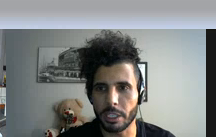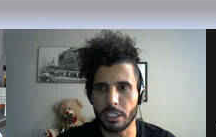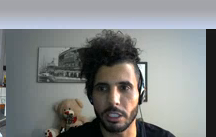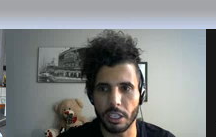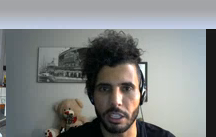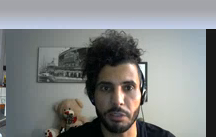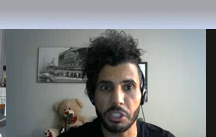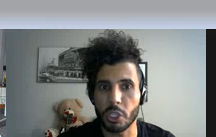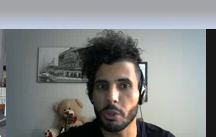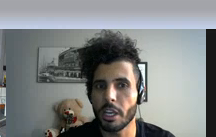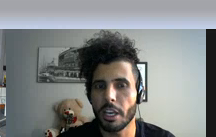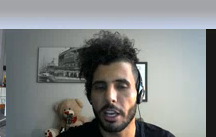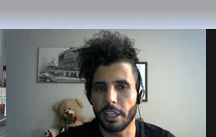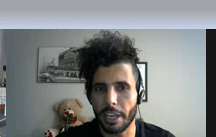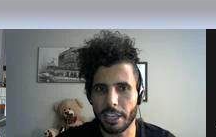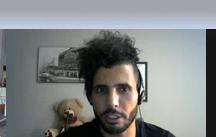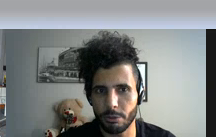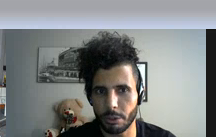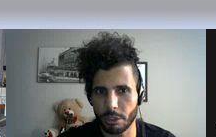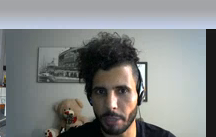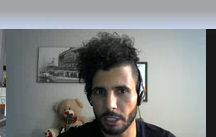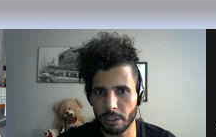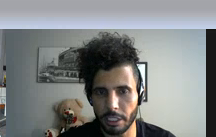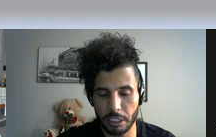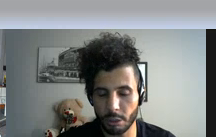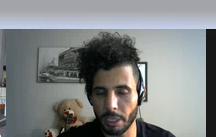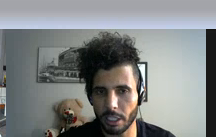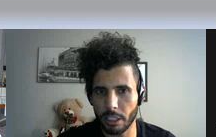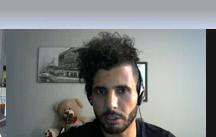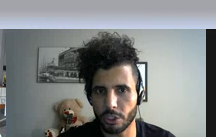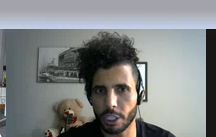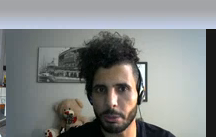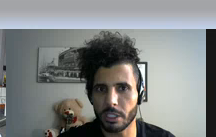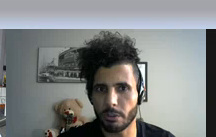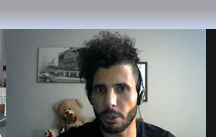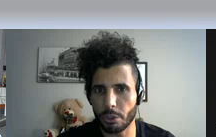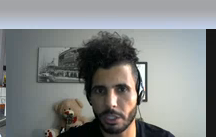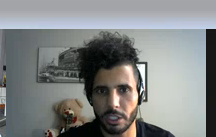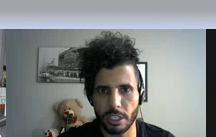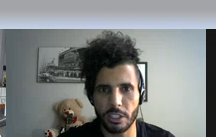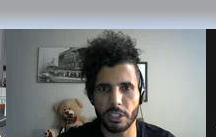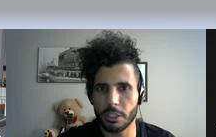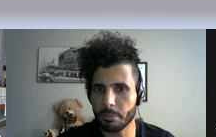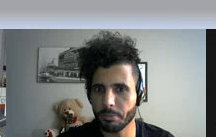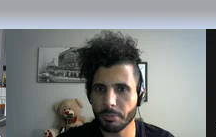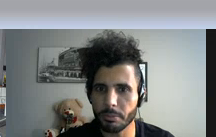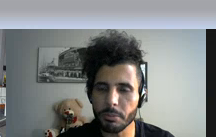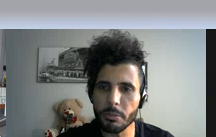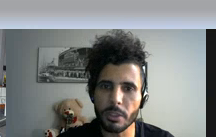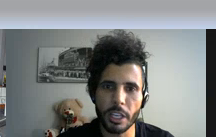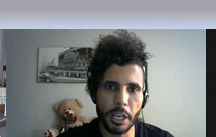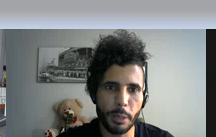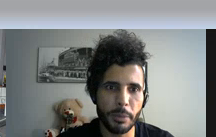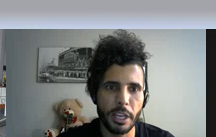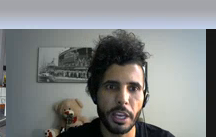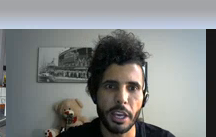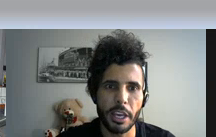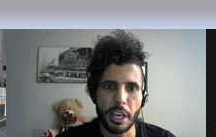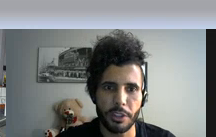my nephew, and I asked him for grammaticality judgments of those sentences. And these